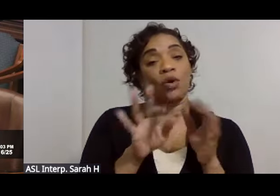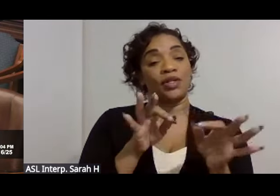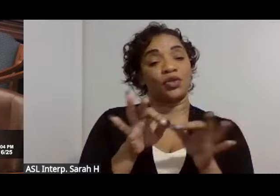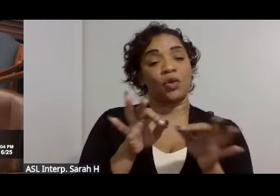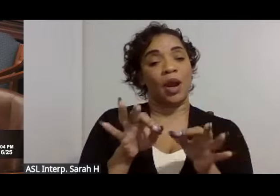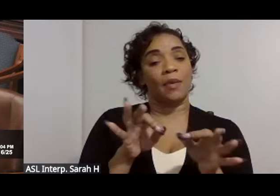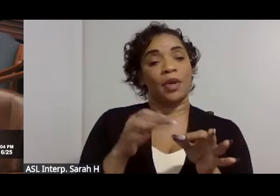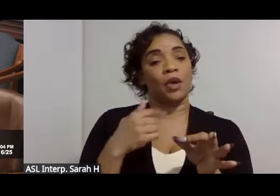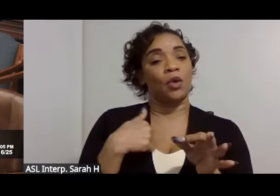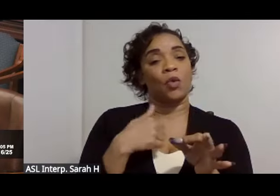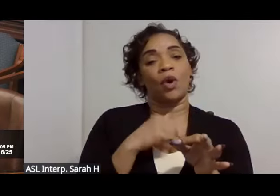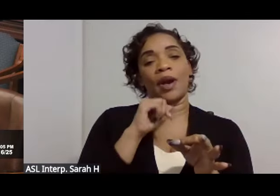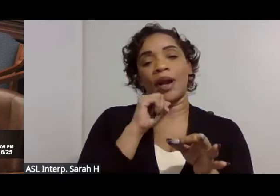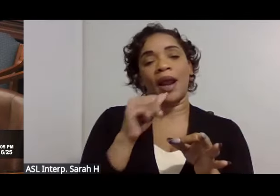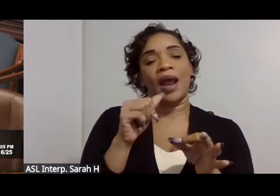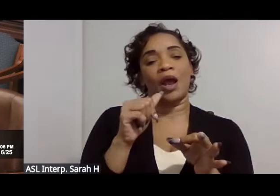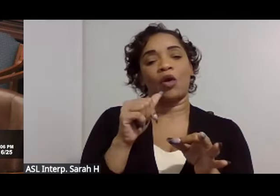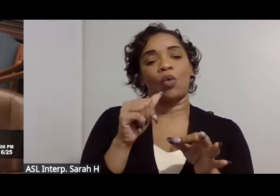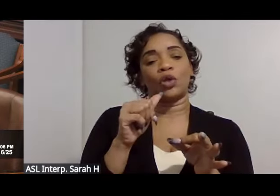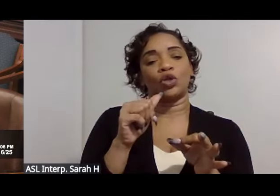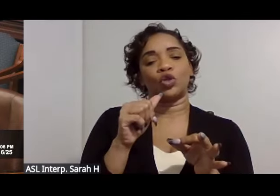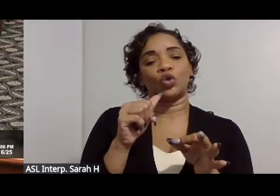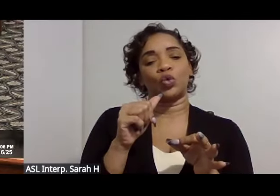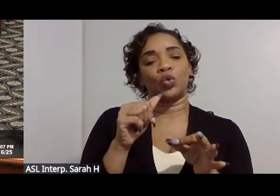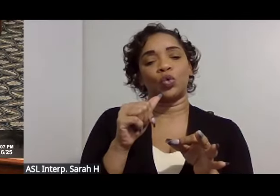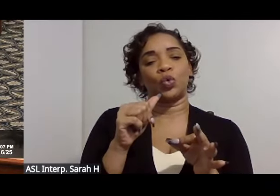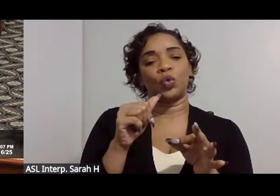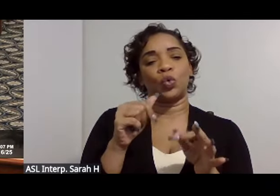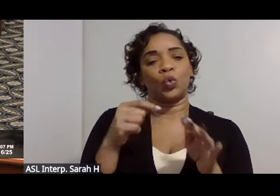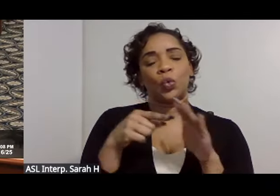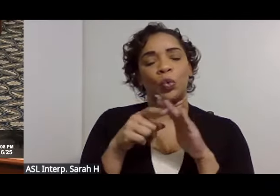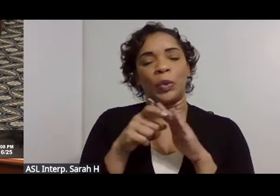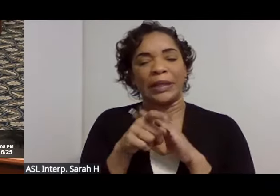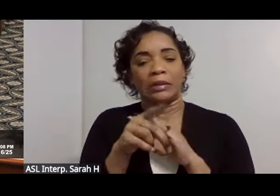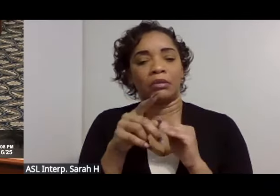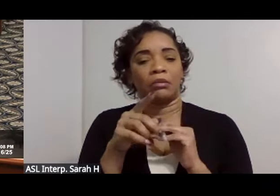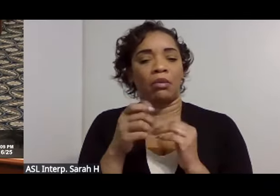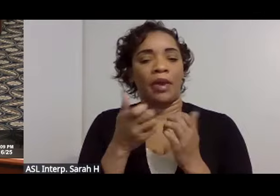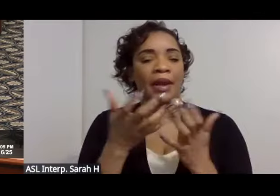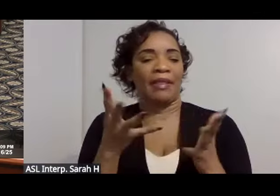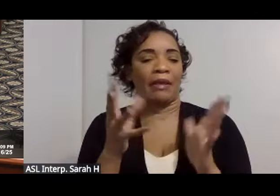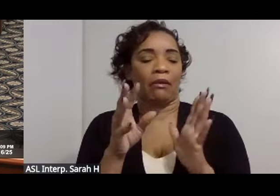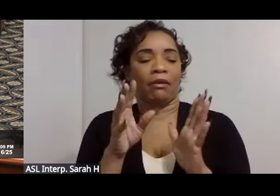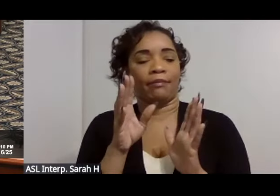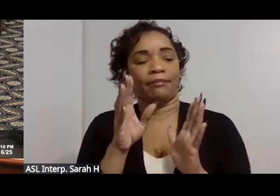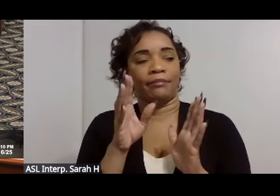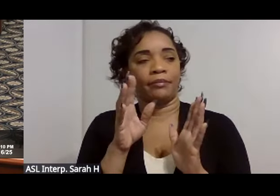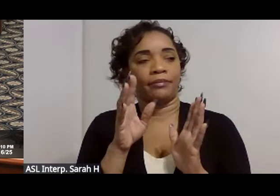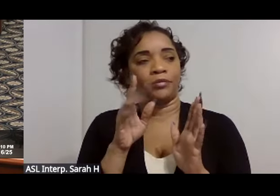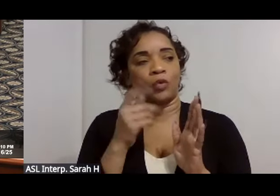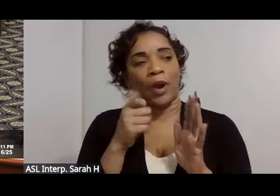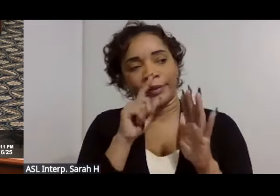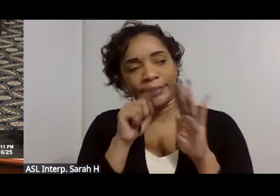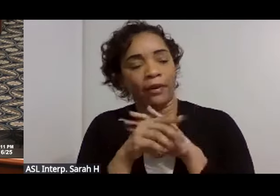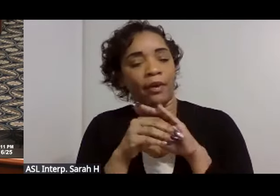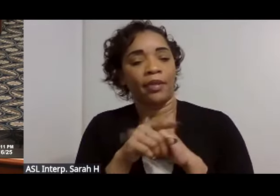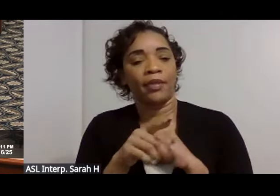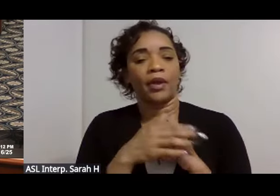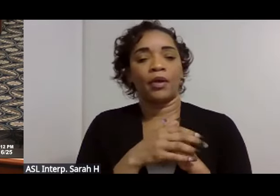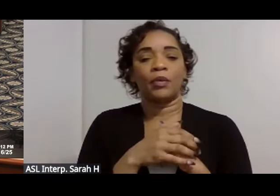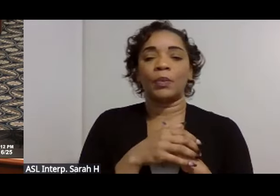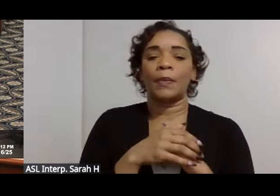to weasel word it again. Just to be clear, my proposal was adding 3 words to the summary, but I understand I that felt the your board's. words